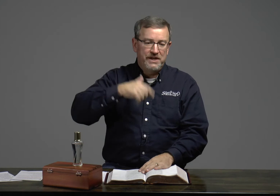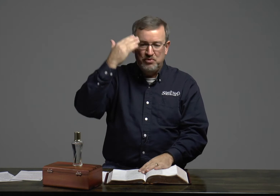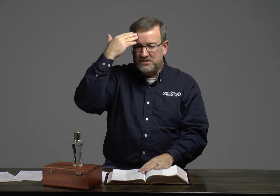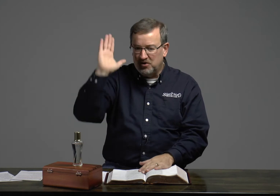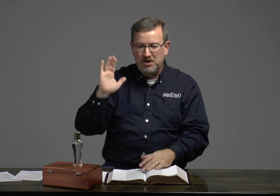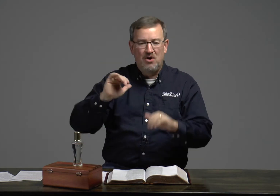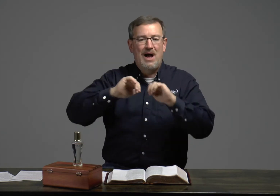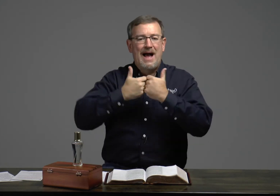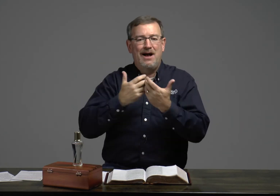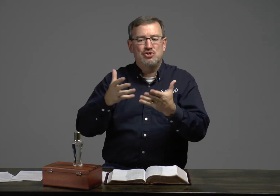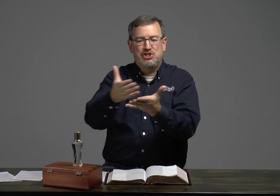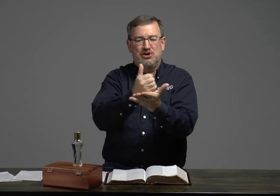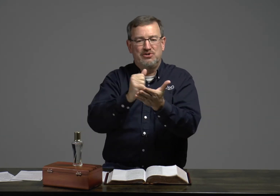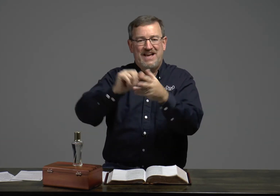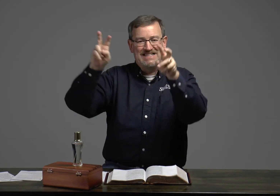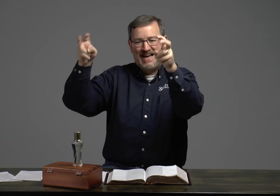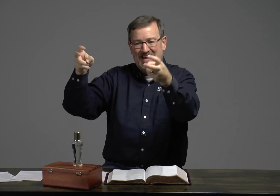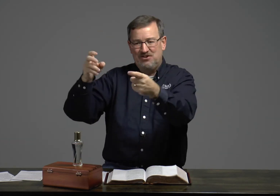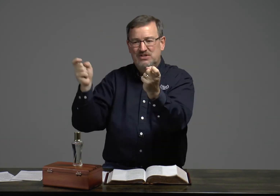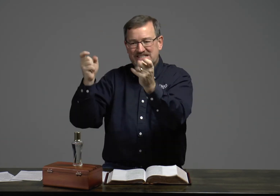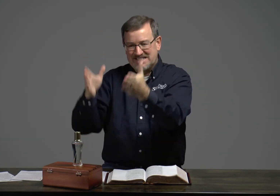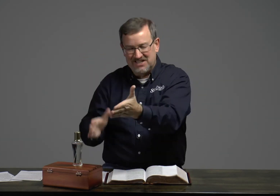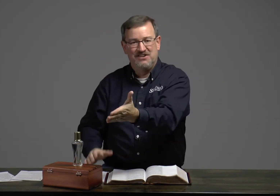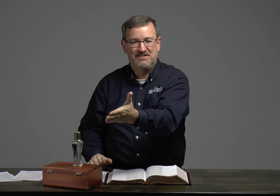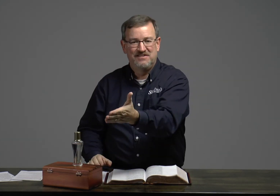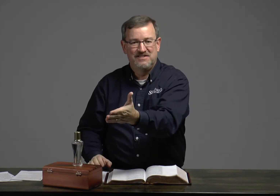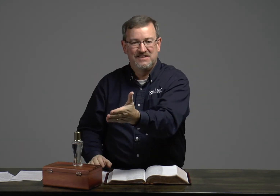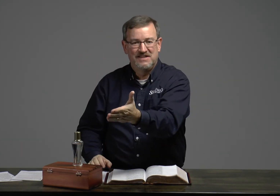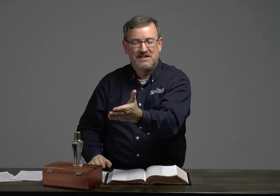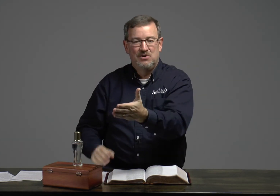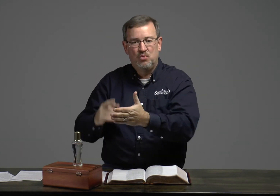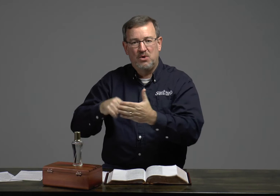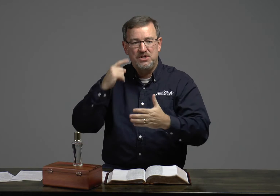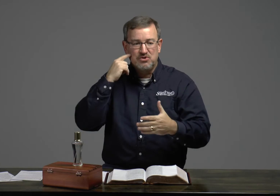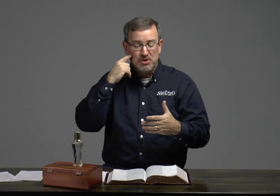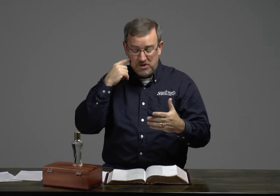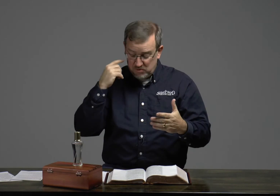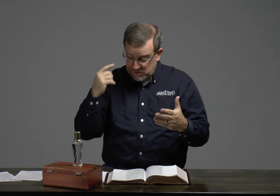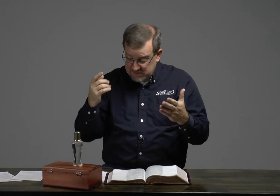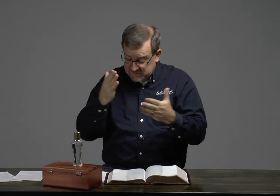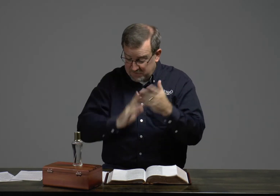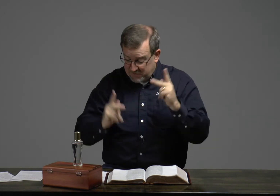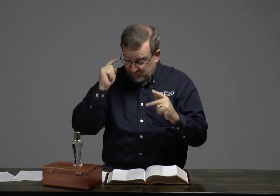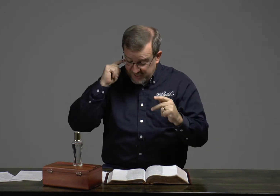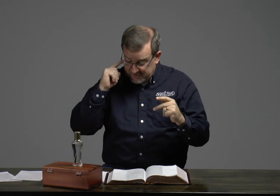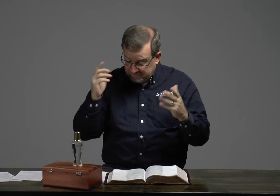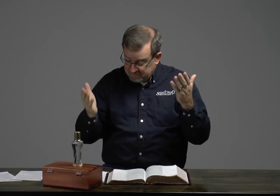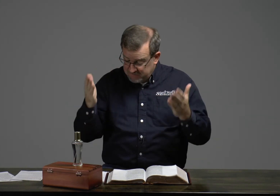We don't know how she earned that title, sinner. What we do know, some people think